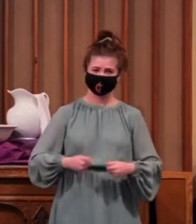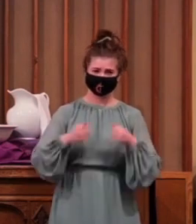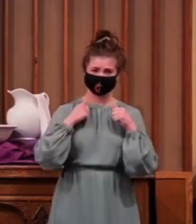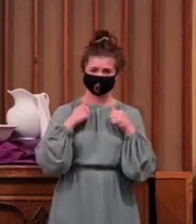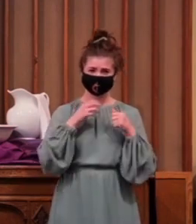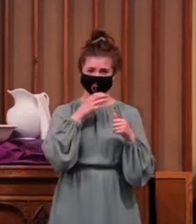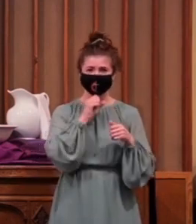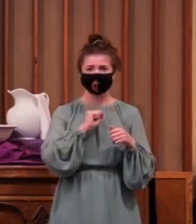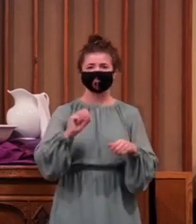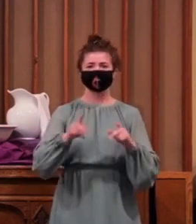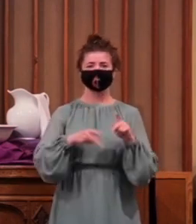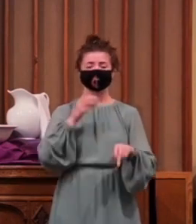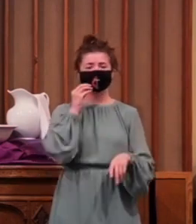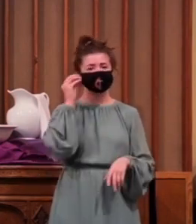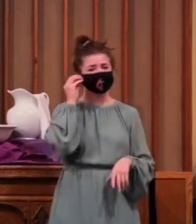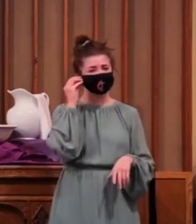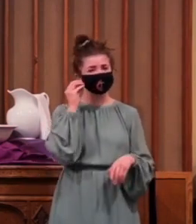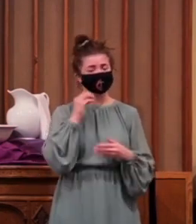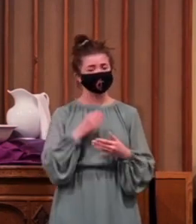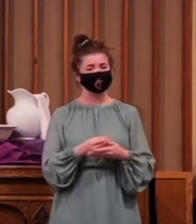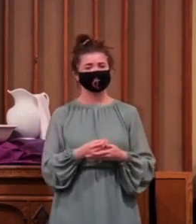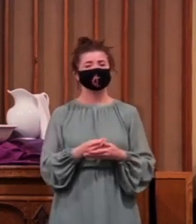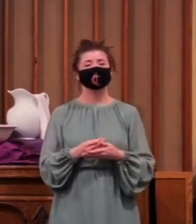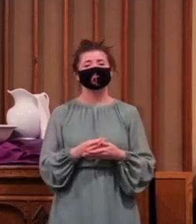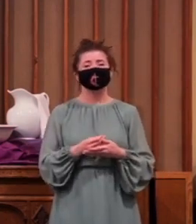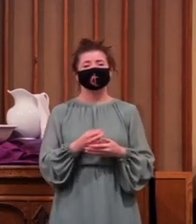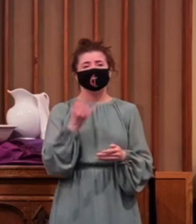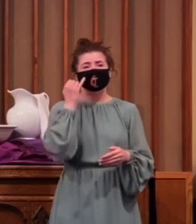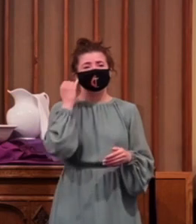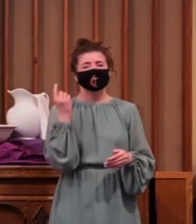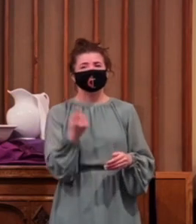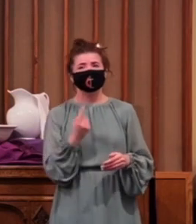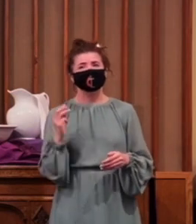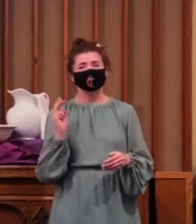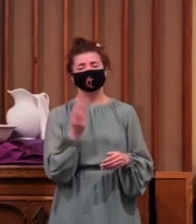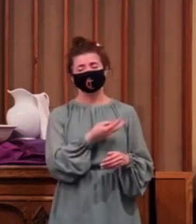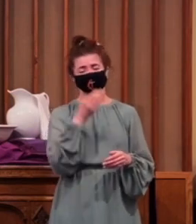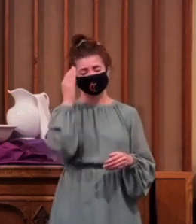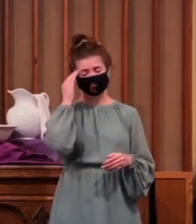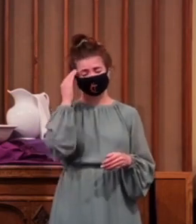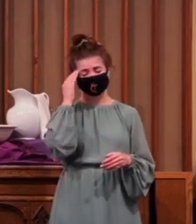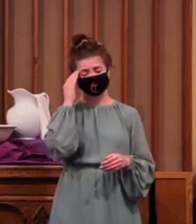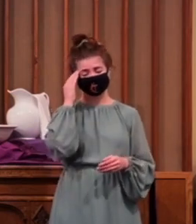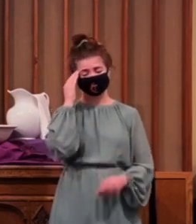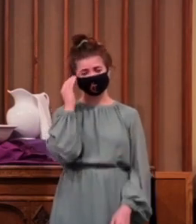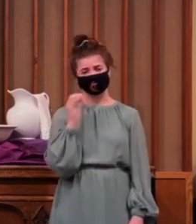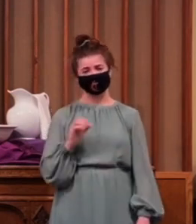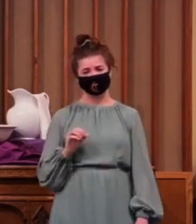living facilities. If only we had known. If only.